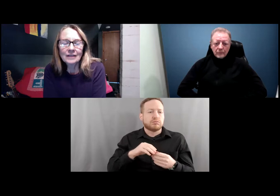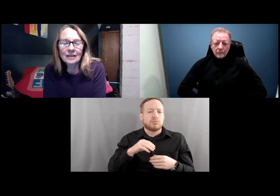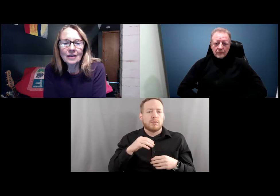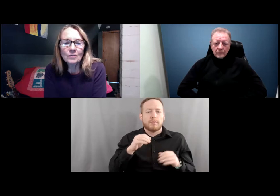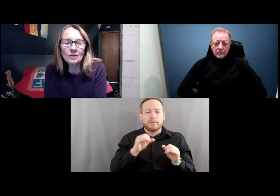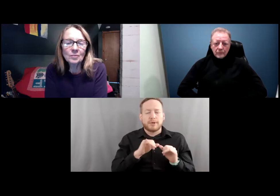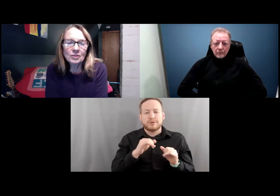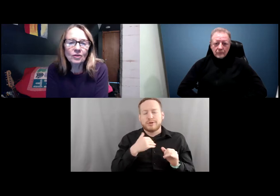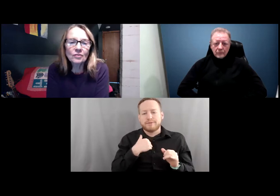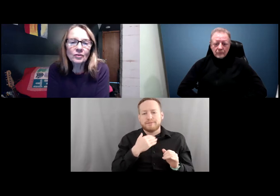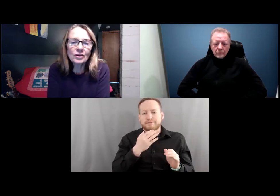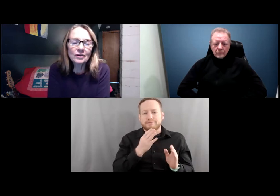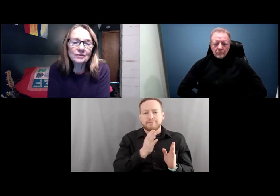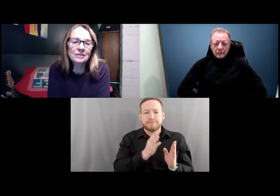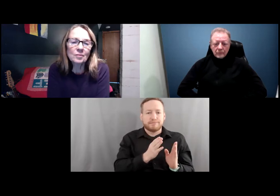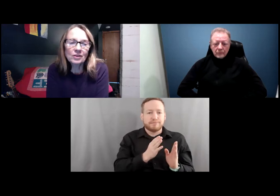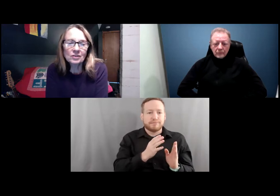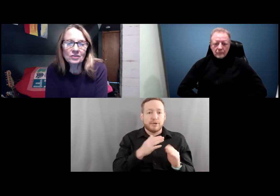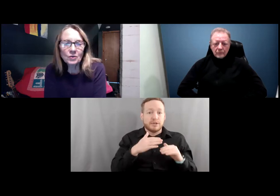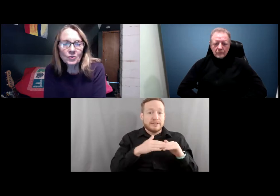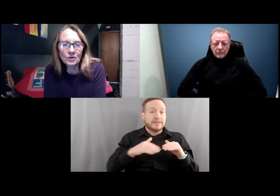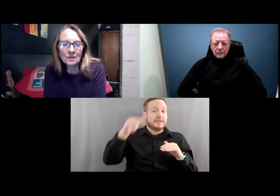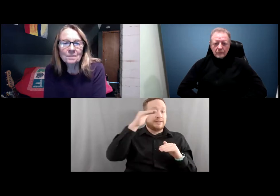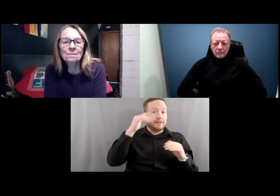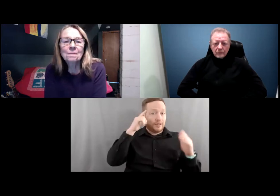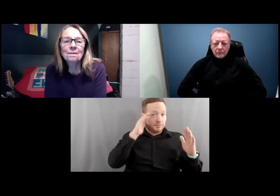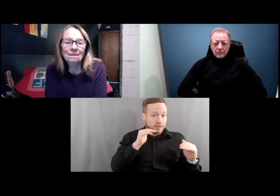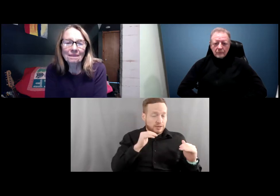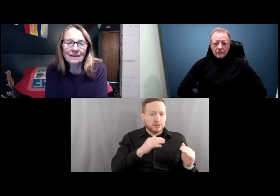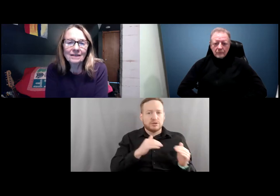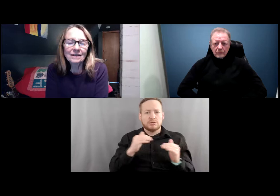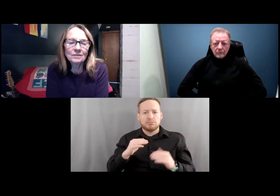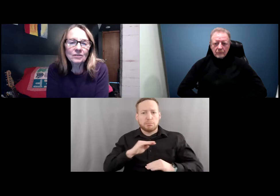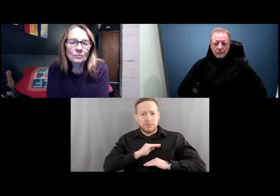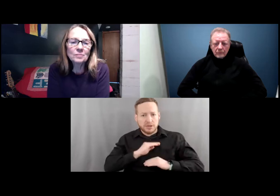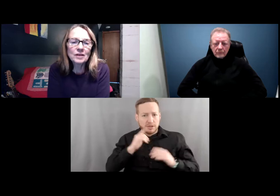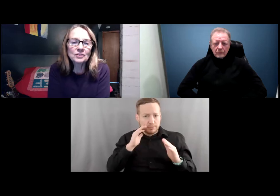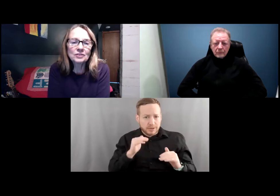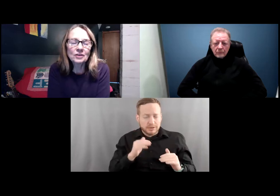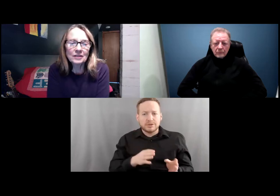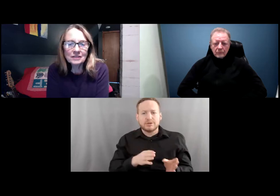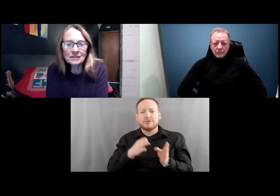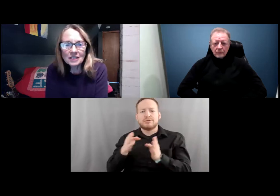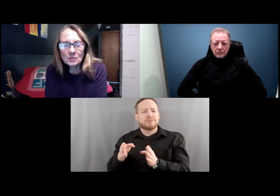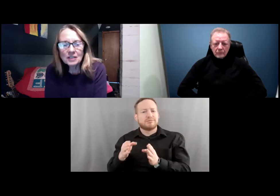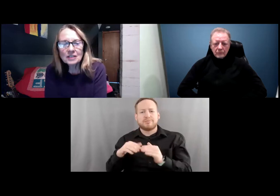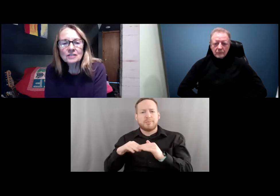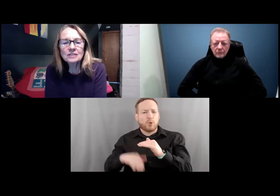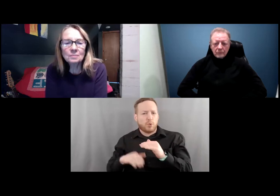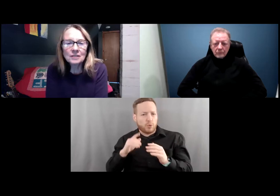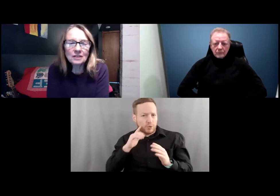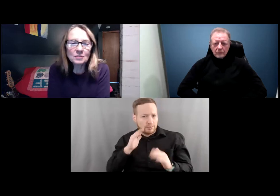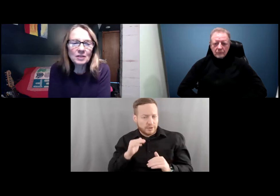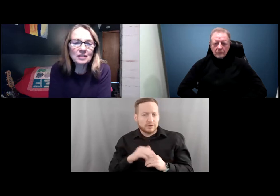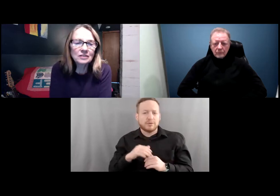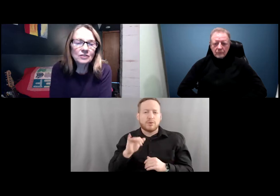And then that will come up with an overall summary or score. The 3 measures are exceeds expectations,